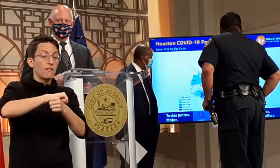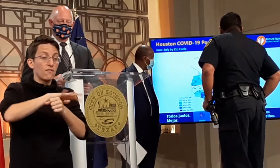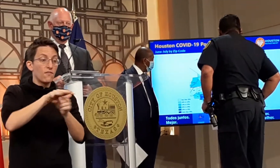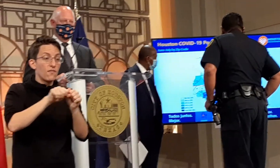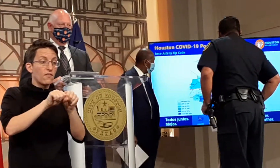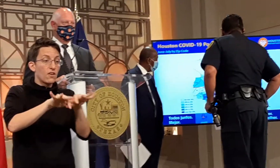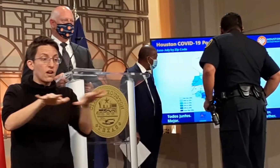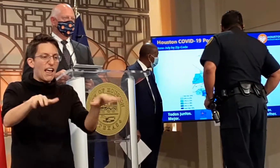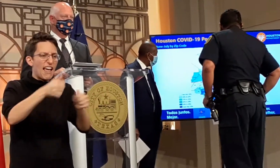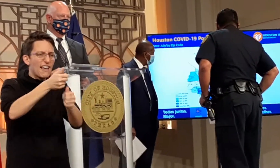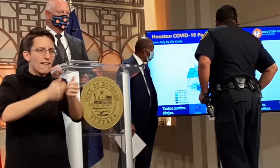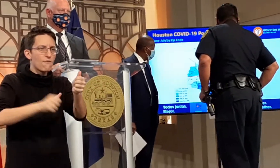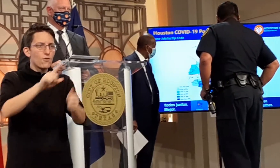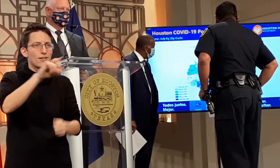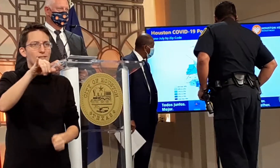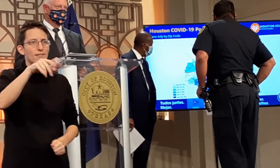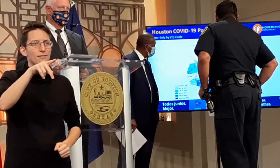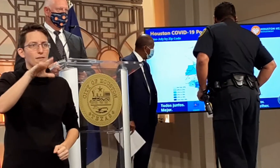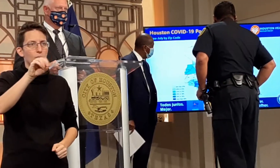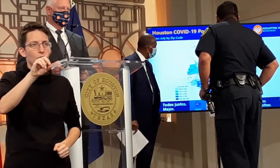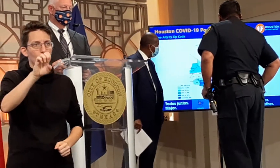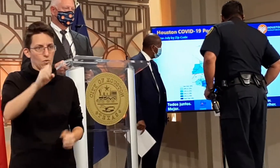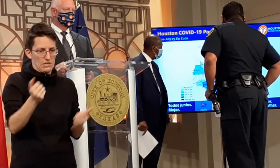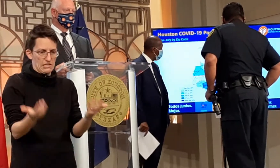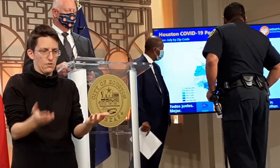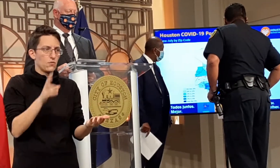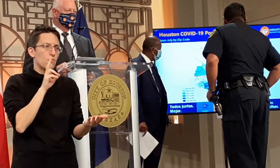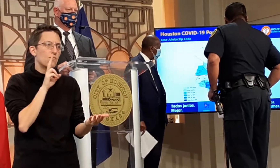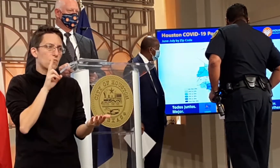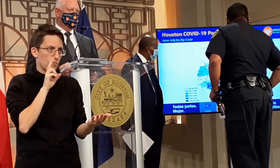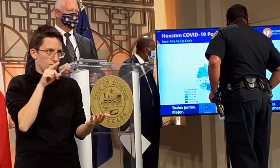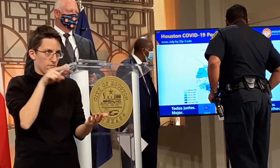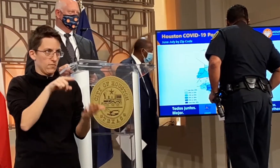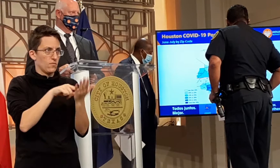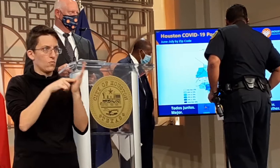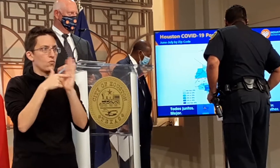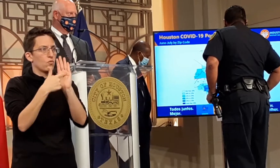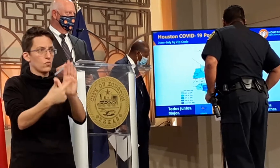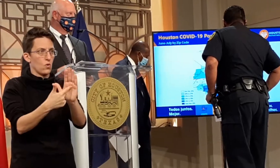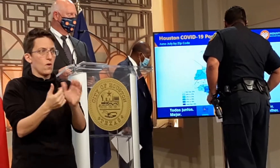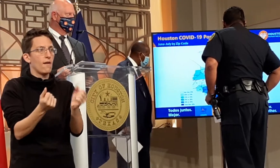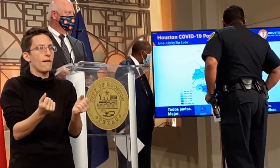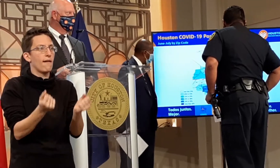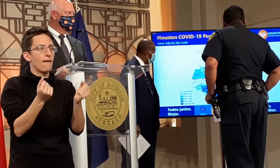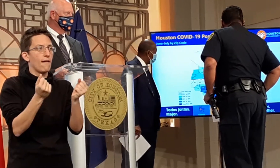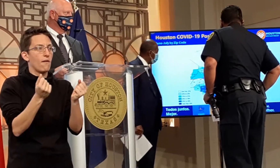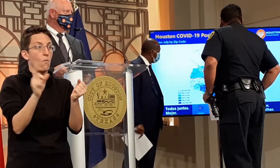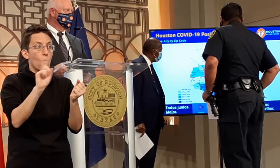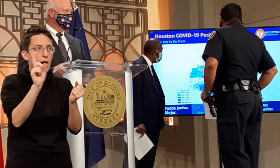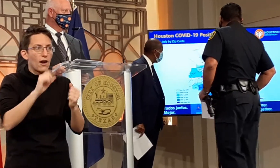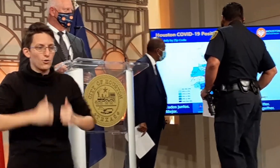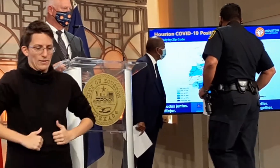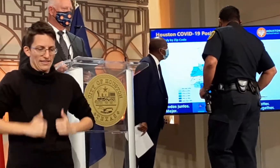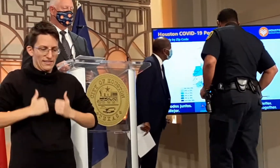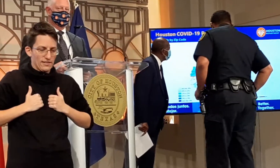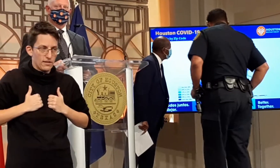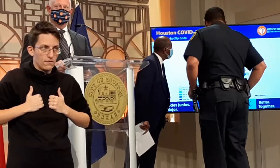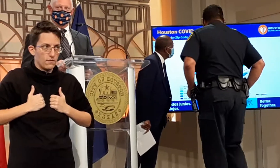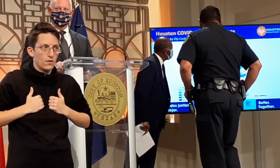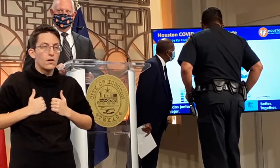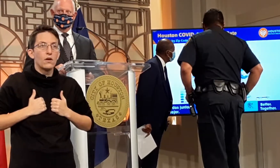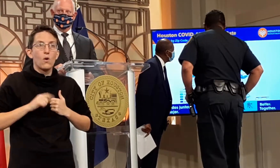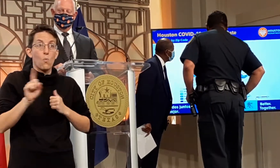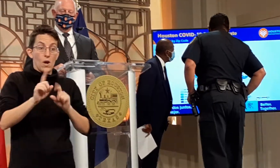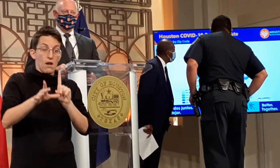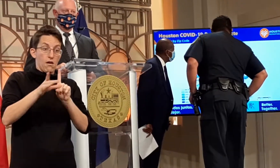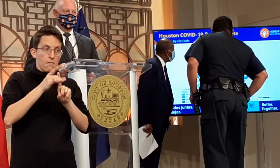Houston. And this reflects the result, the residents of the people where they live. This doesn't reflect where they became